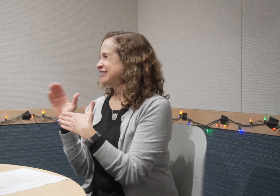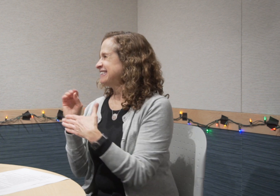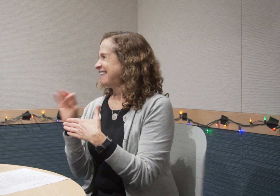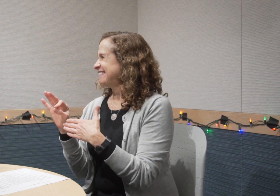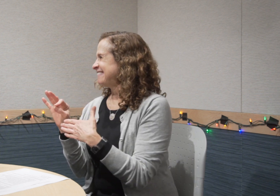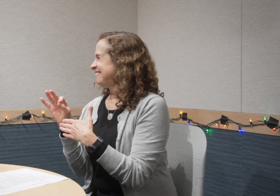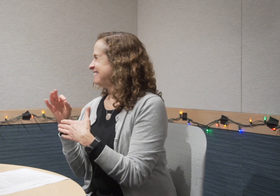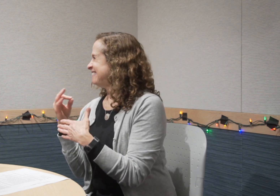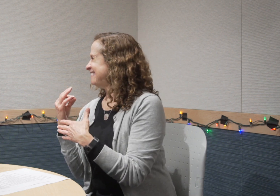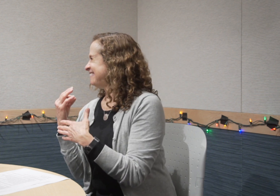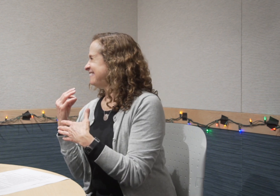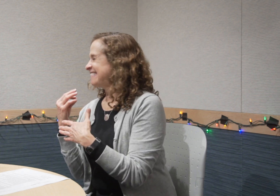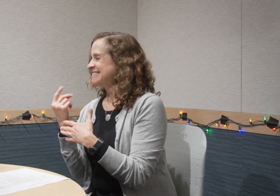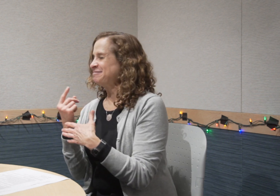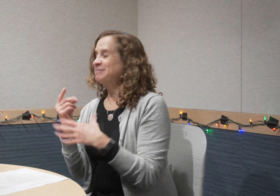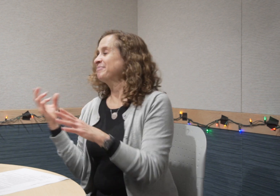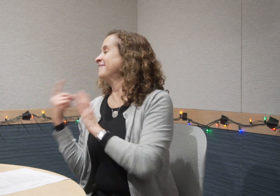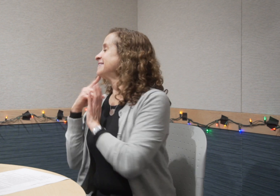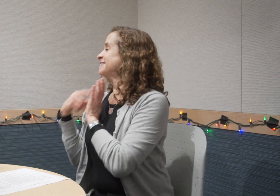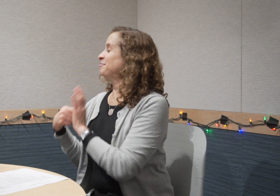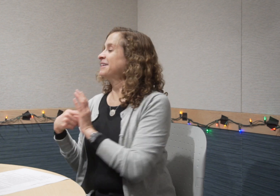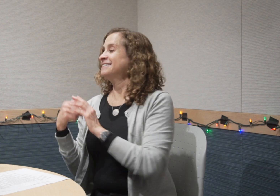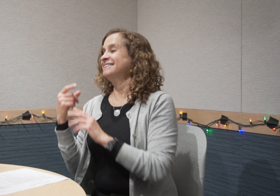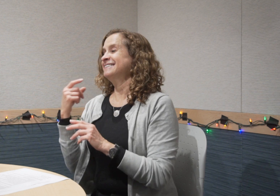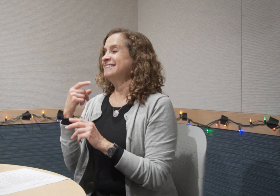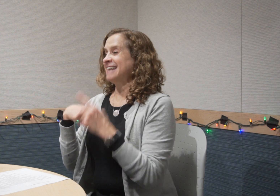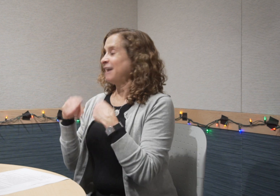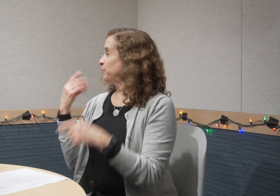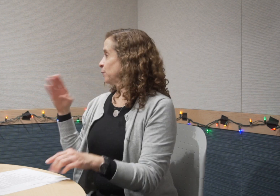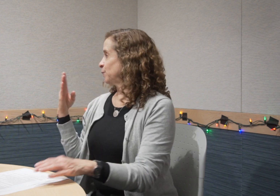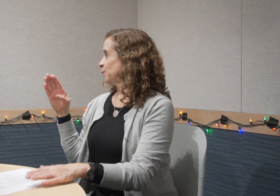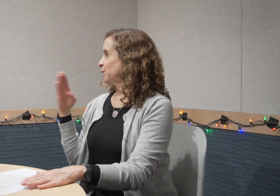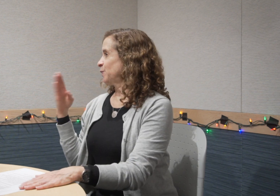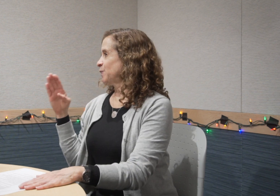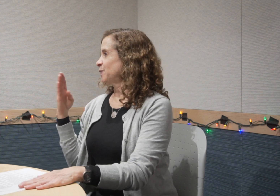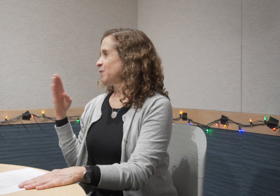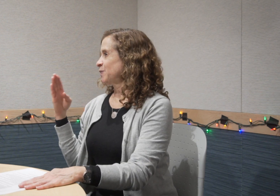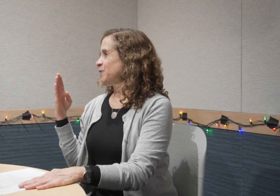or the range of experience you're having while driving. Another example, like for the sign